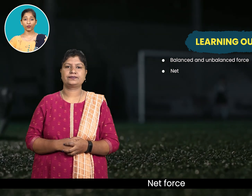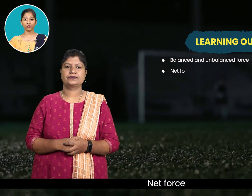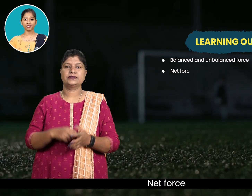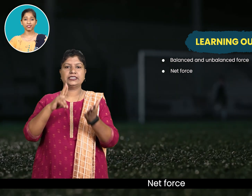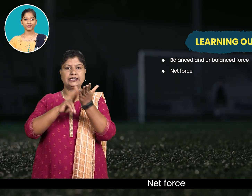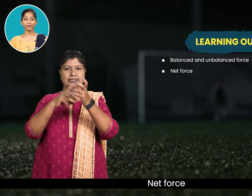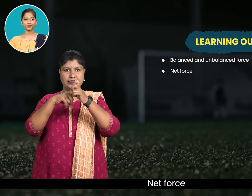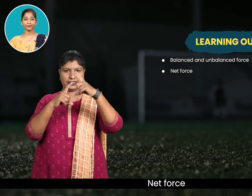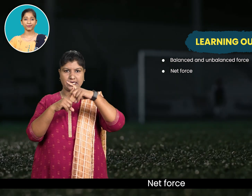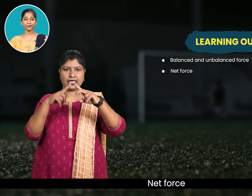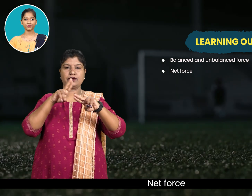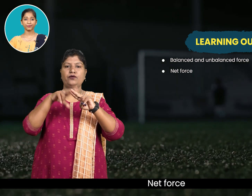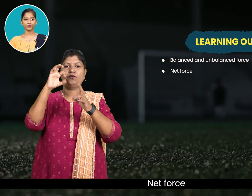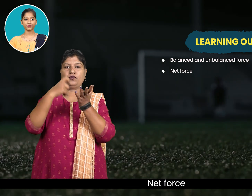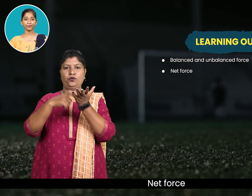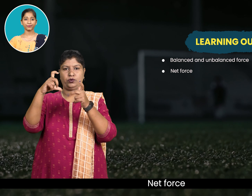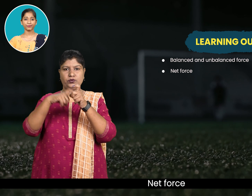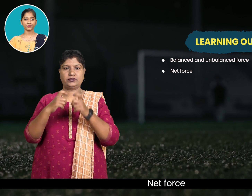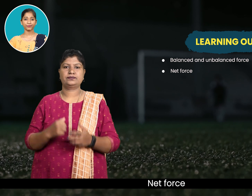net force,